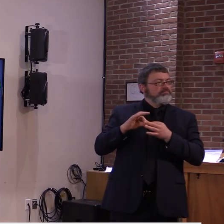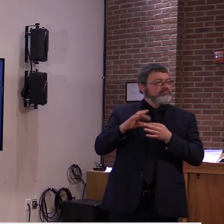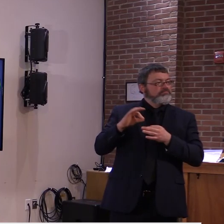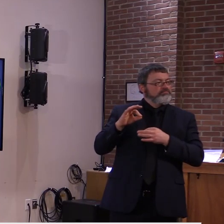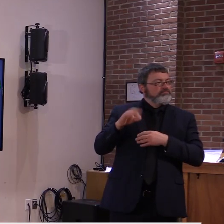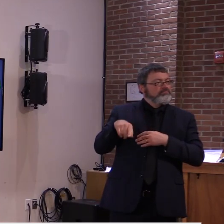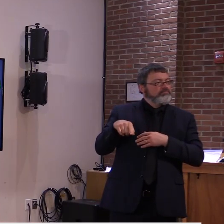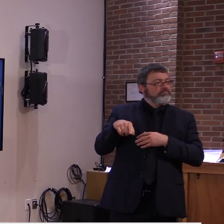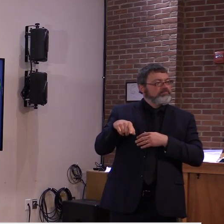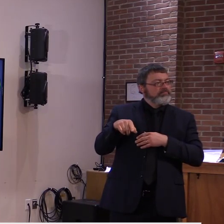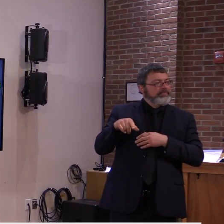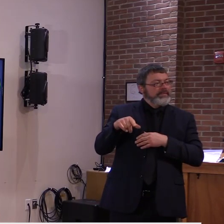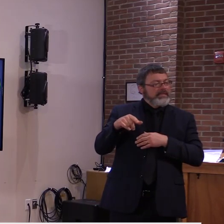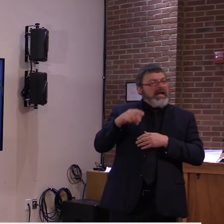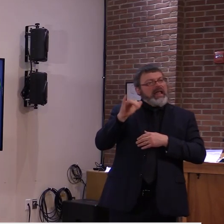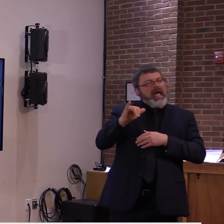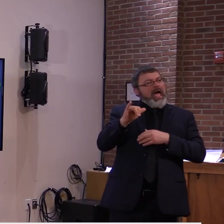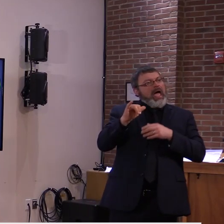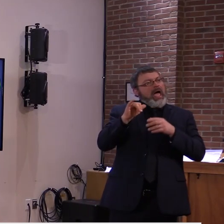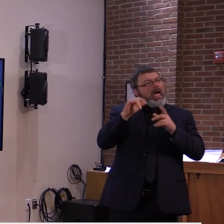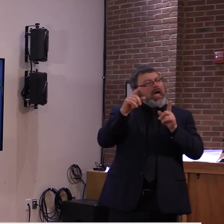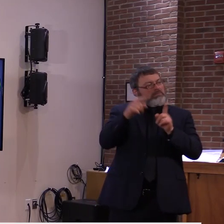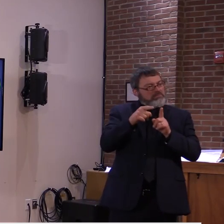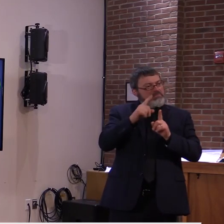you in the loop, Joe, on what we're doing.